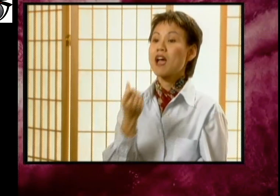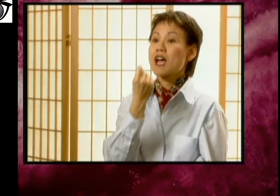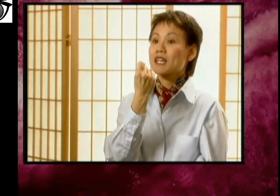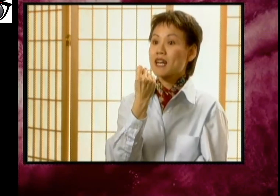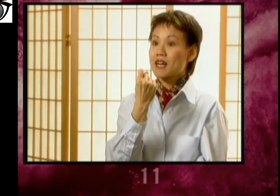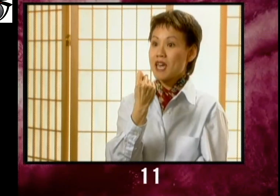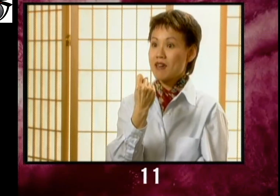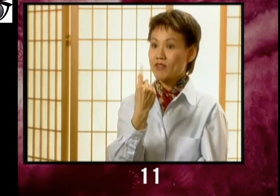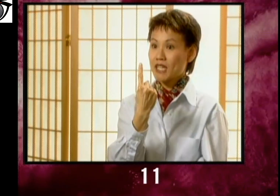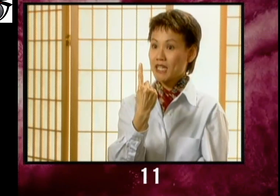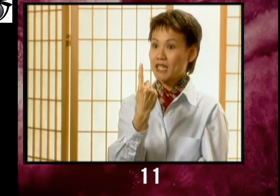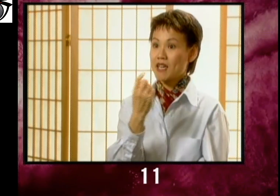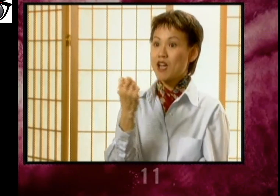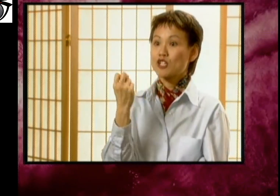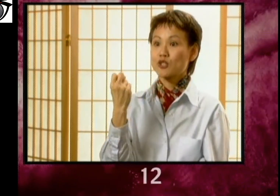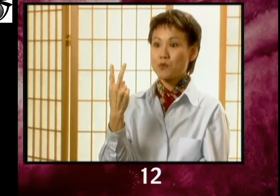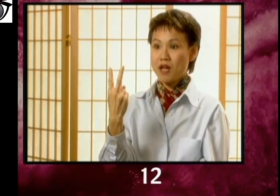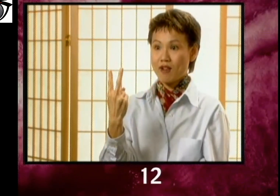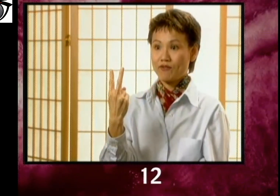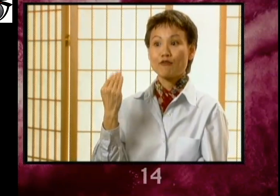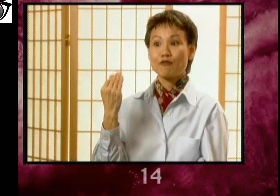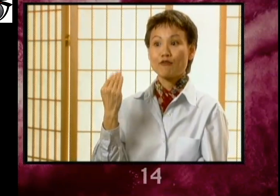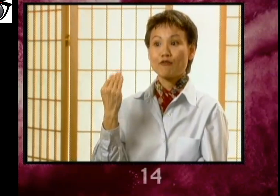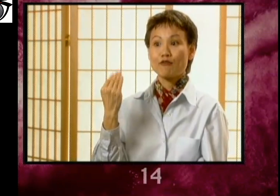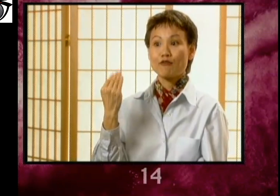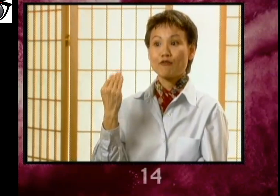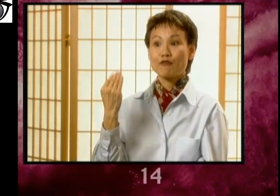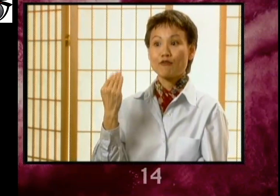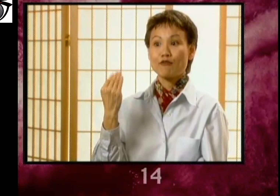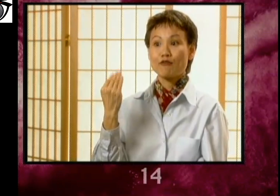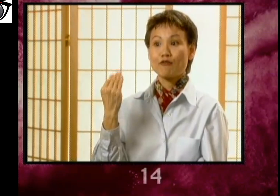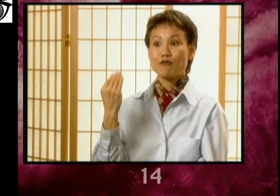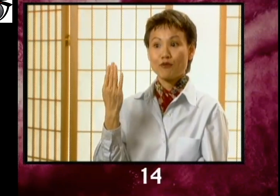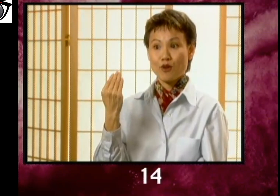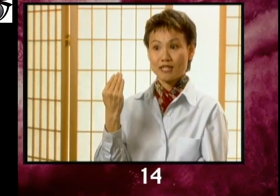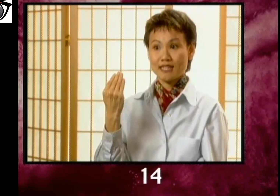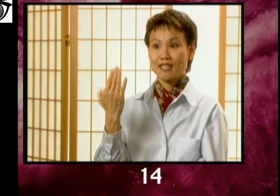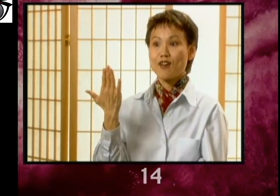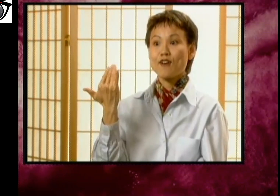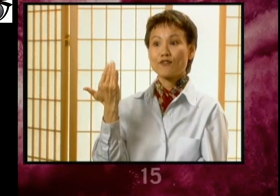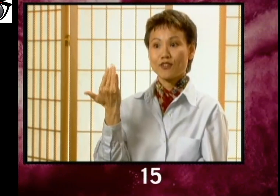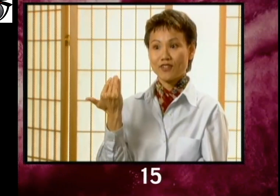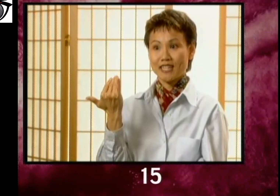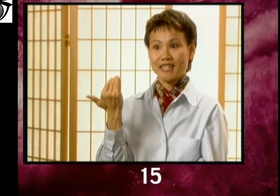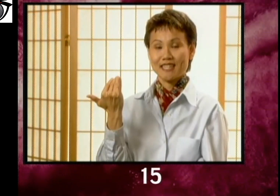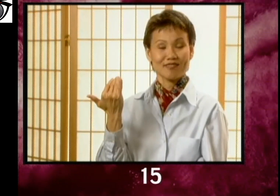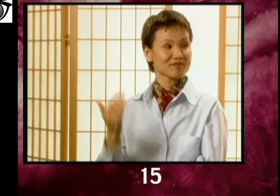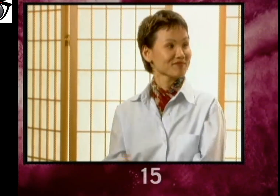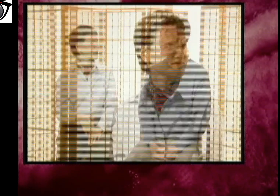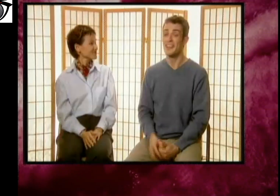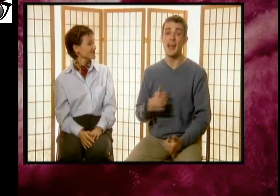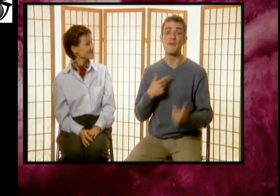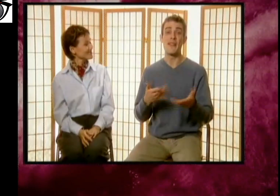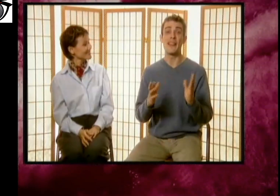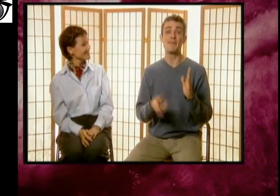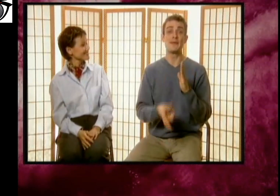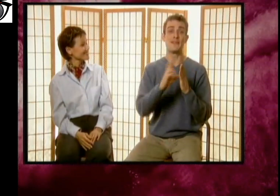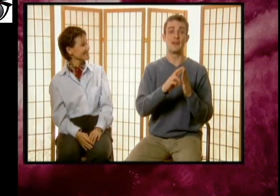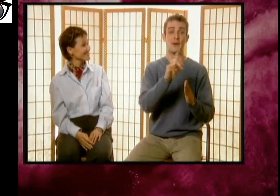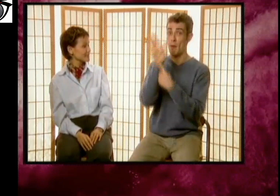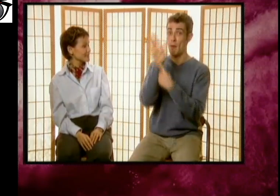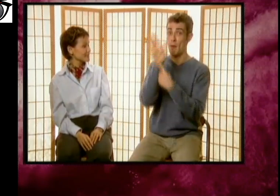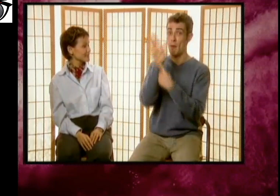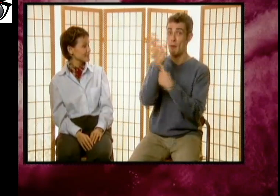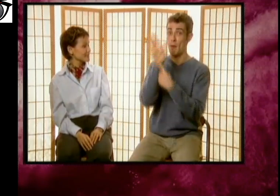11, 12, 13, 14, 15. Now, let